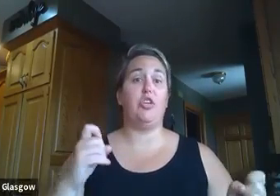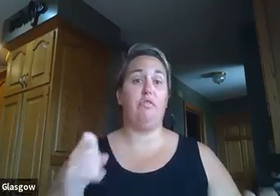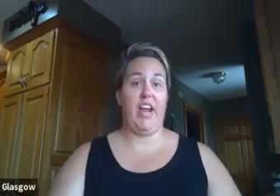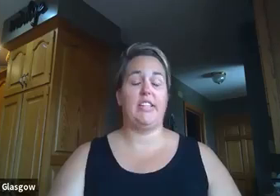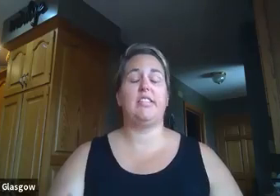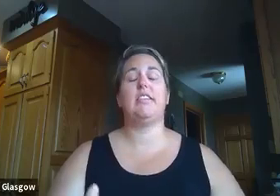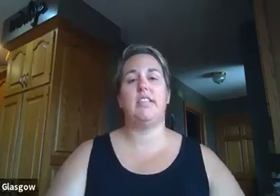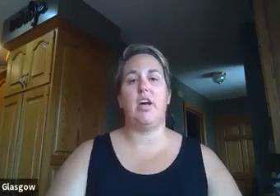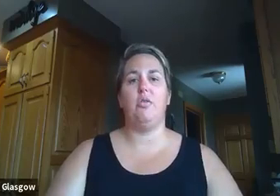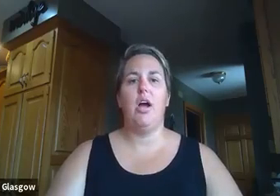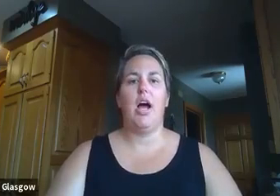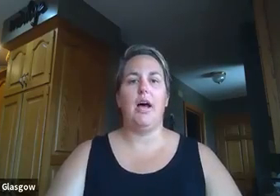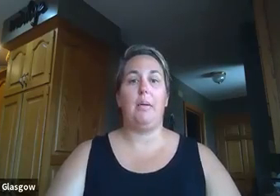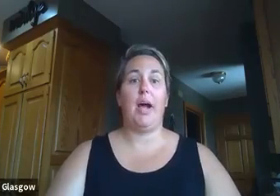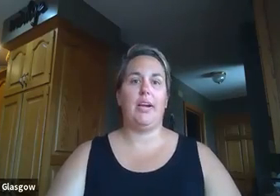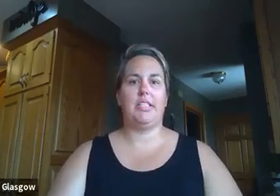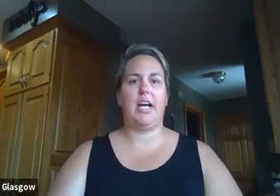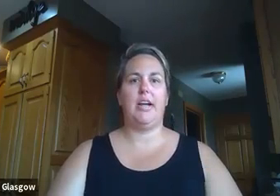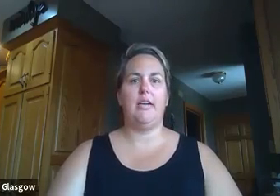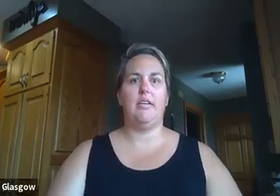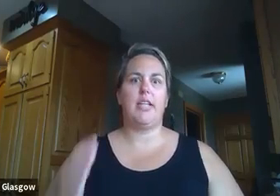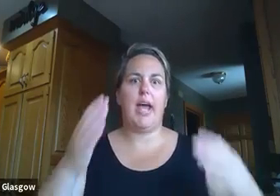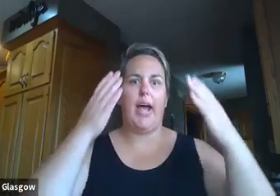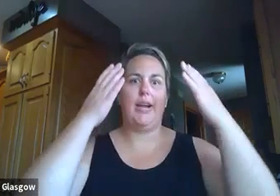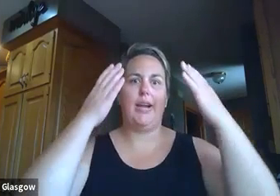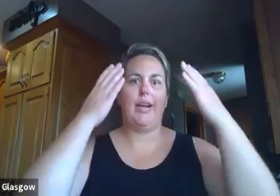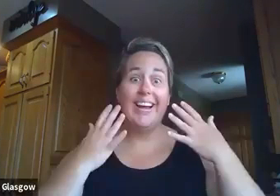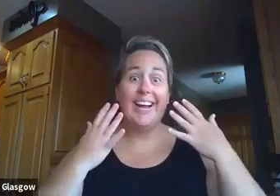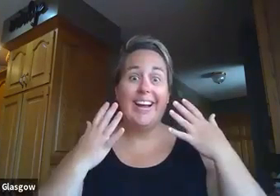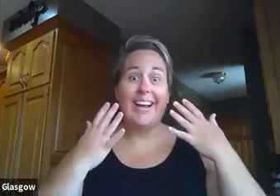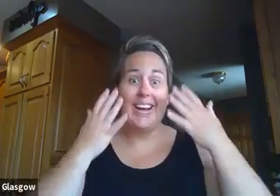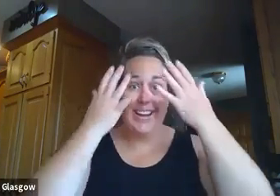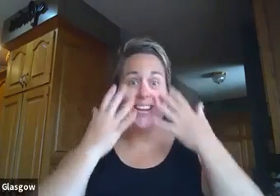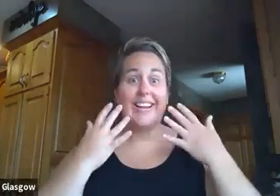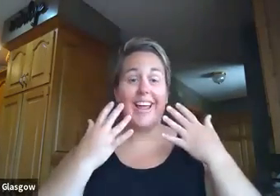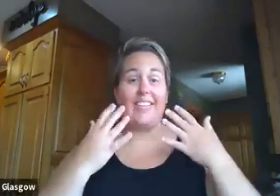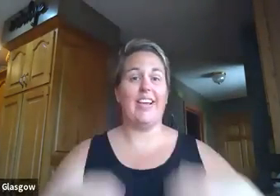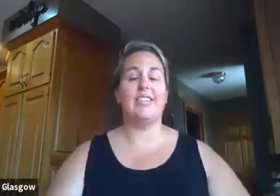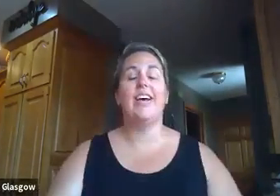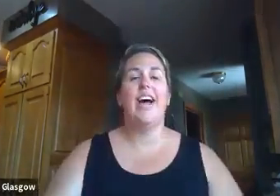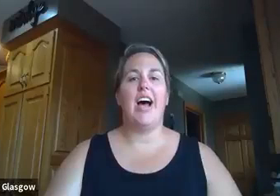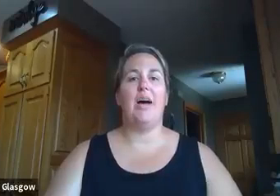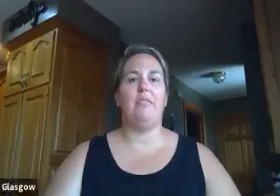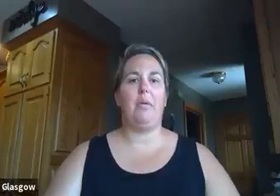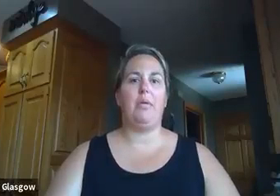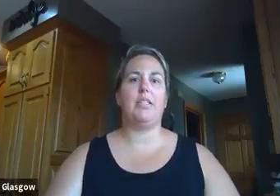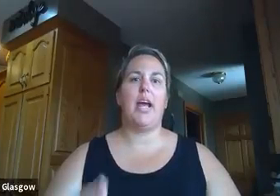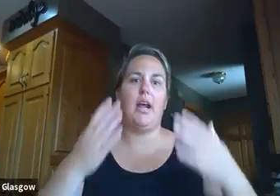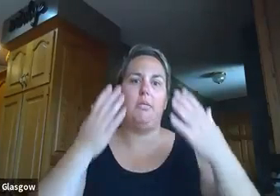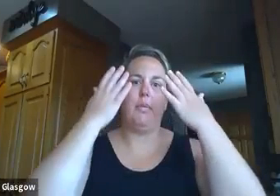your face. So I'm not going to sign sad like this. If I'm going to be sad, I'm going to